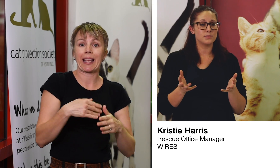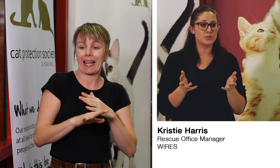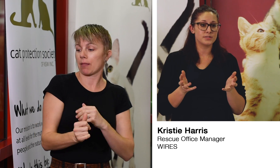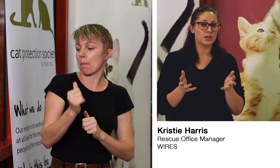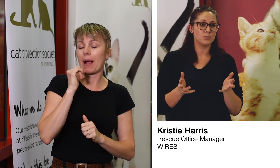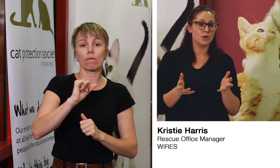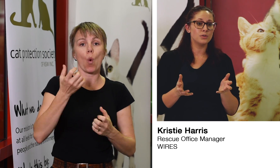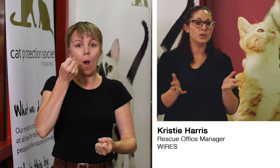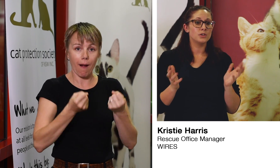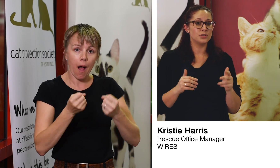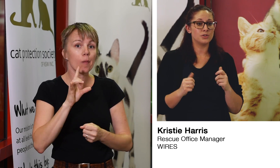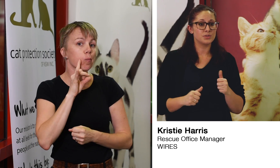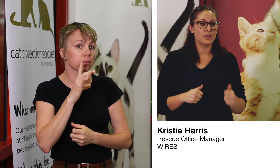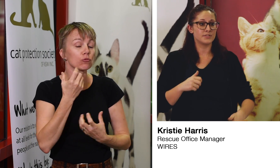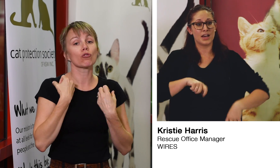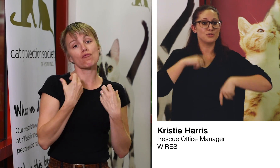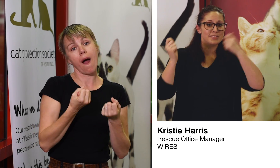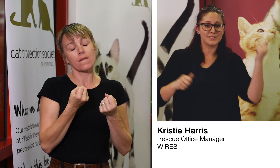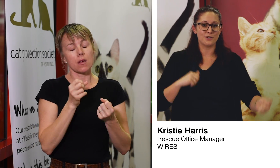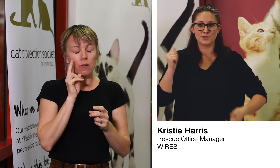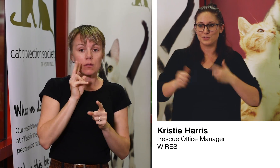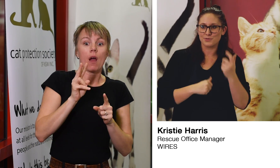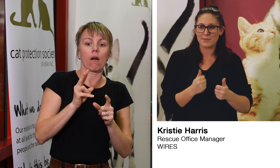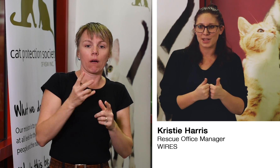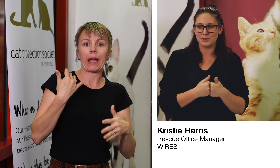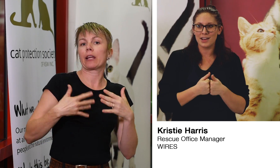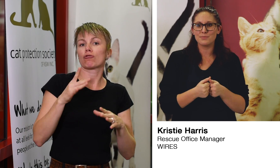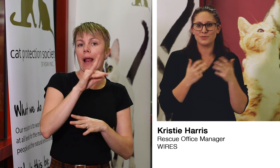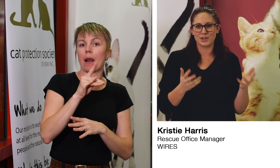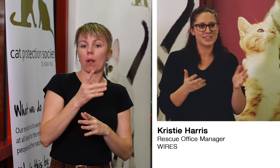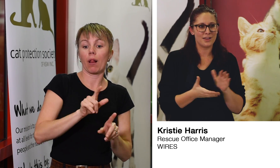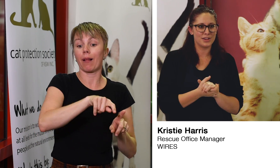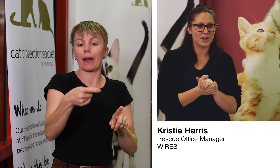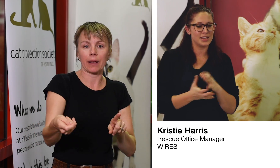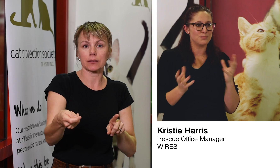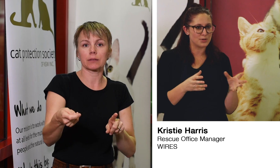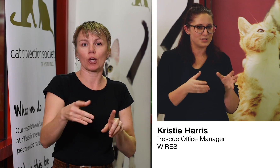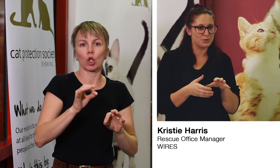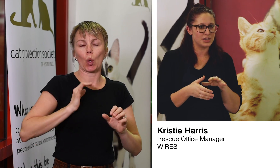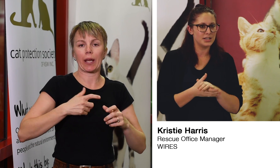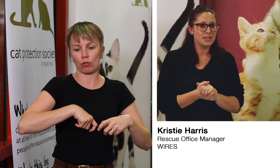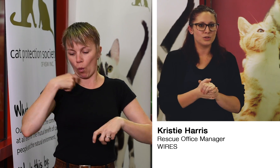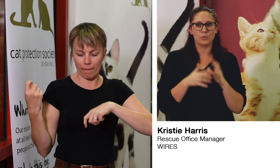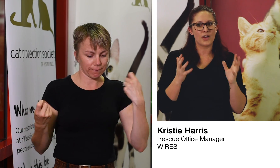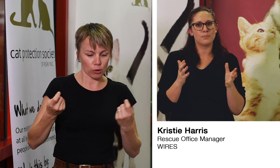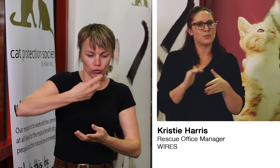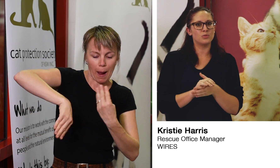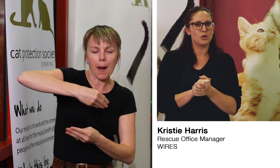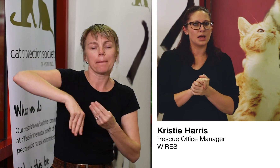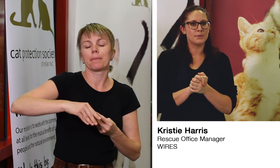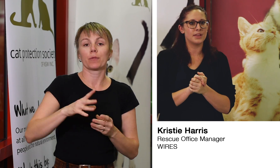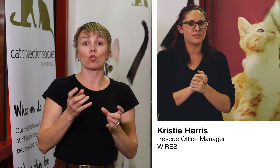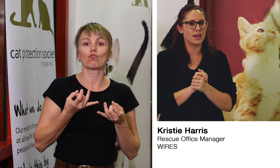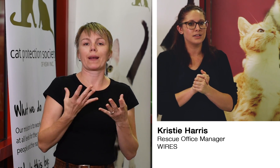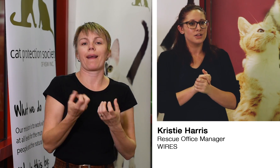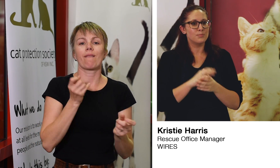see something on the side of the road. You don't sort of have to undress yourself to wrap the animal up. You've got a towel there ready and a box to put it in. You know, we've had people call